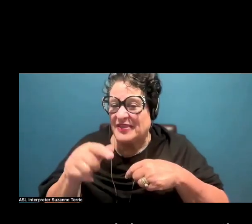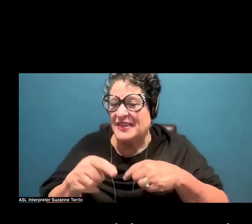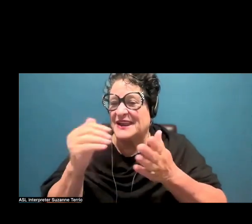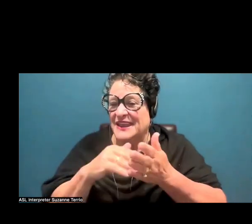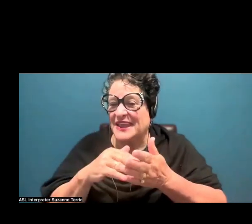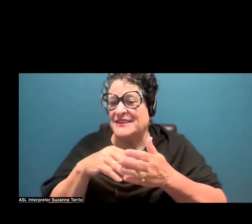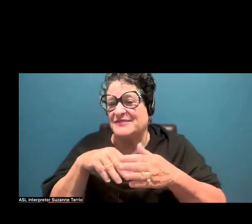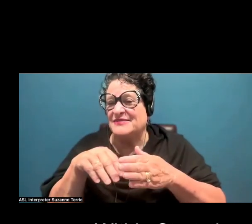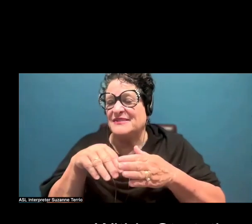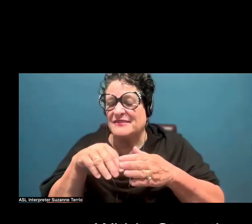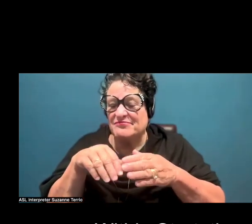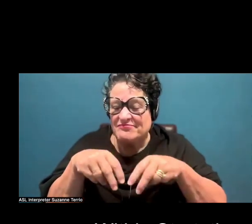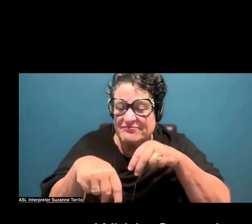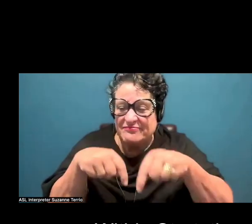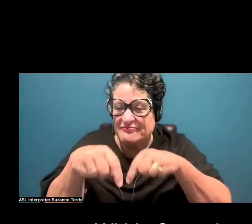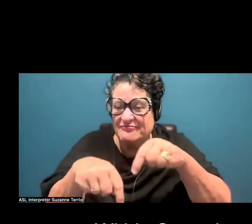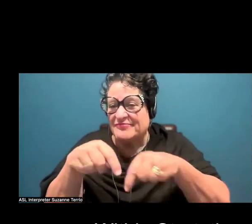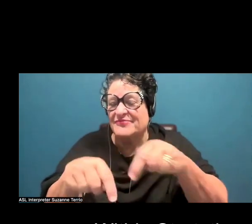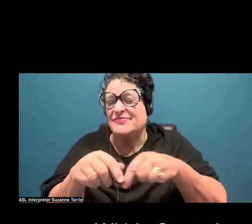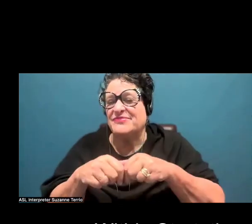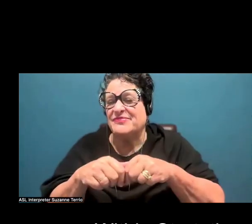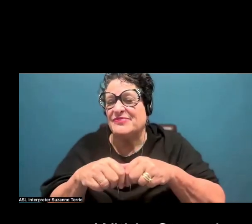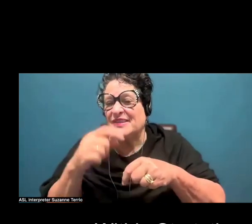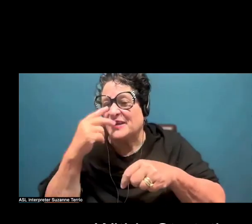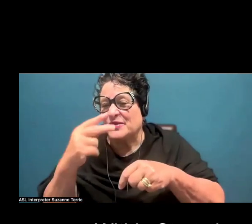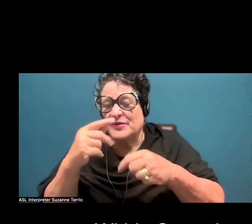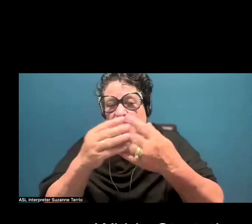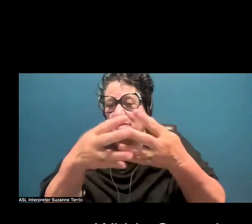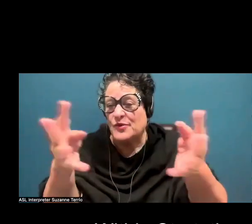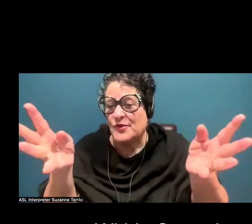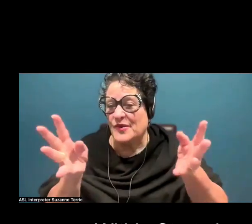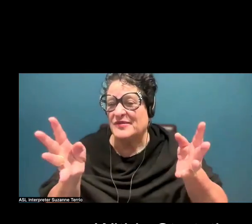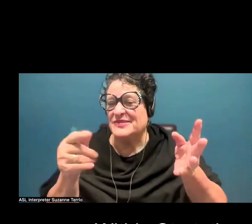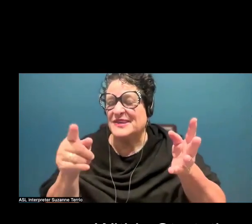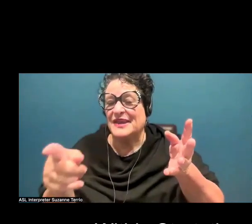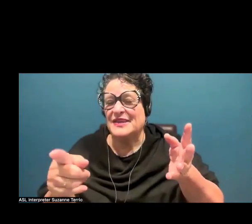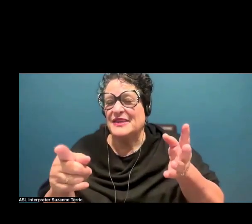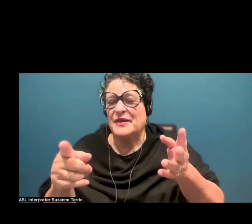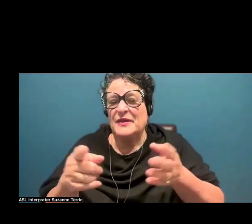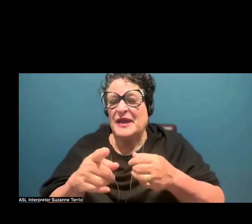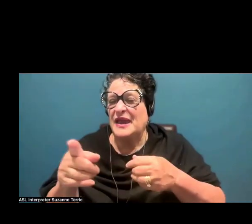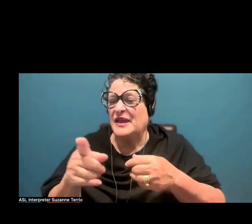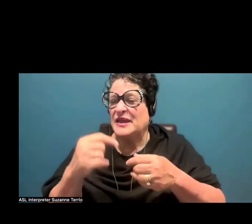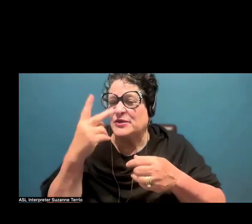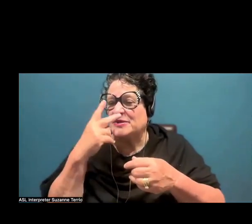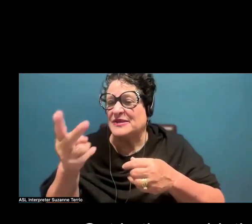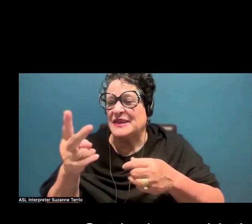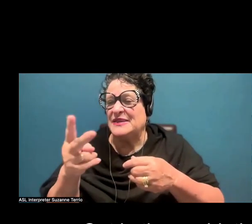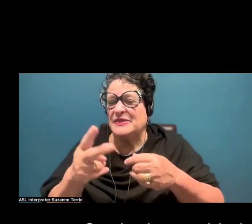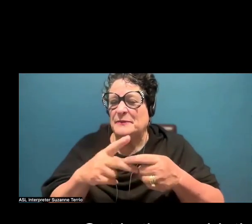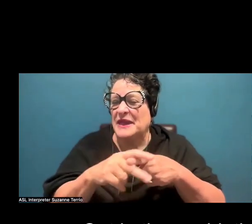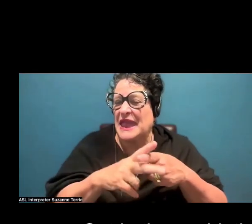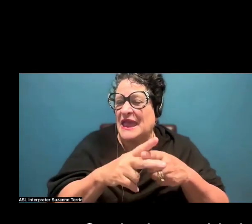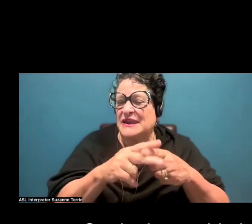process again. Within Stratothoma's walls, Nisos's creations still bore the markers of their mechanical origins. Out in